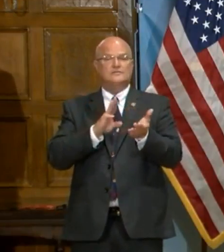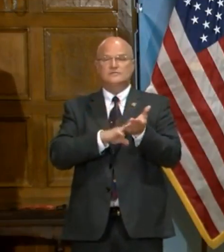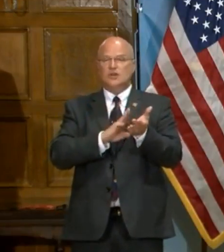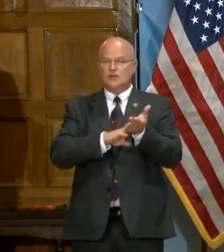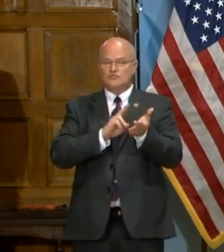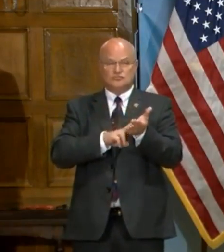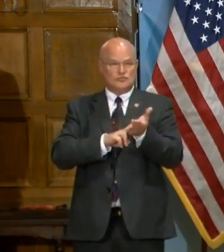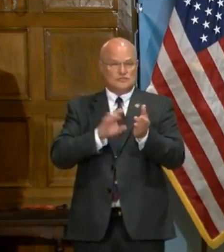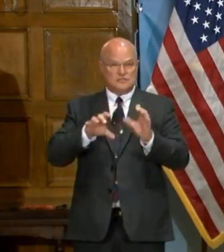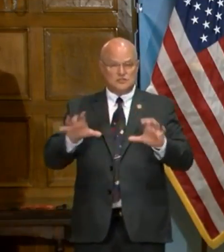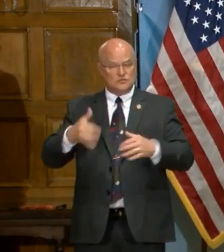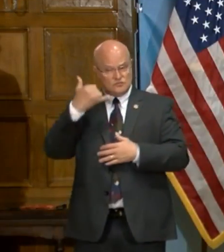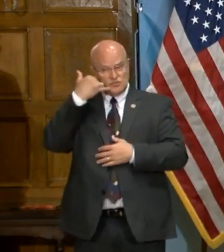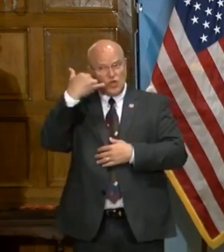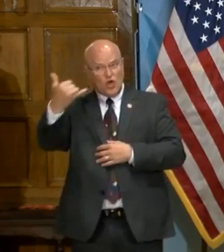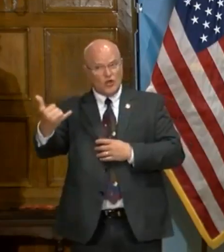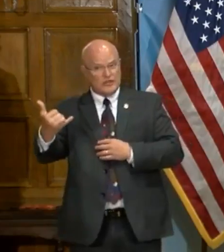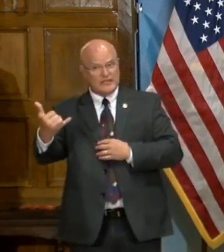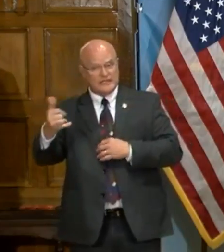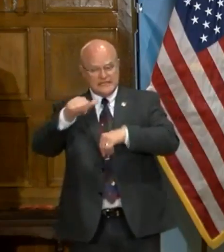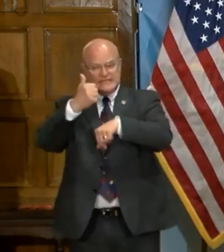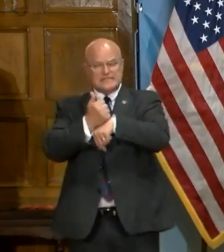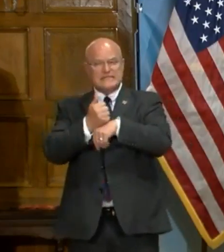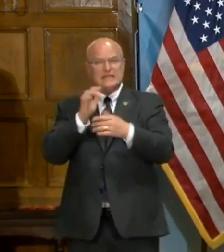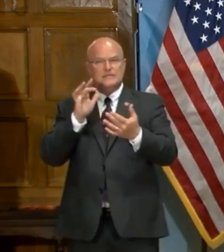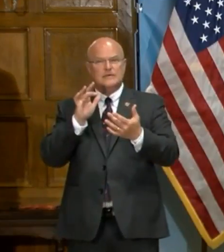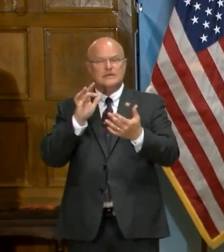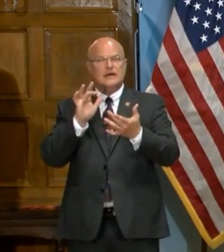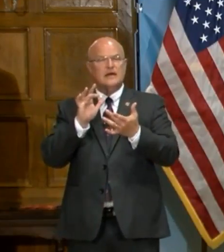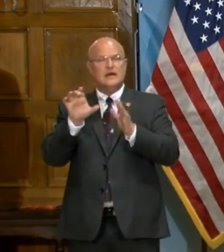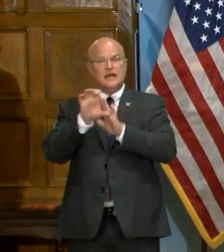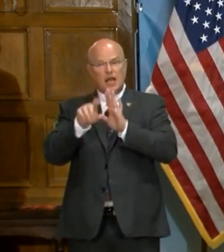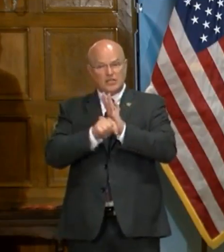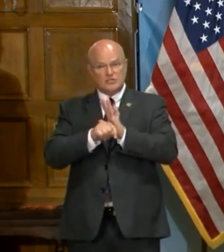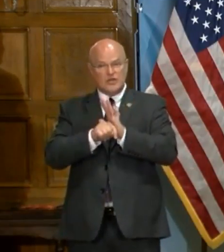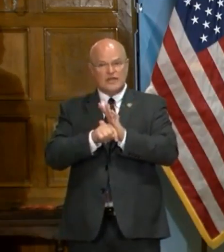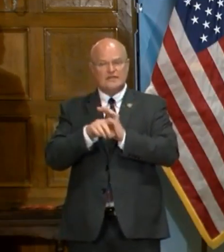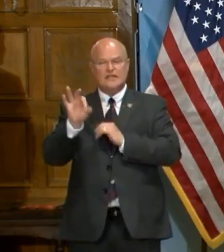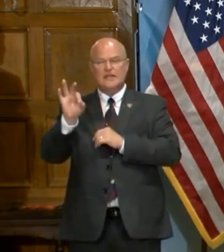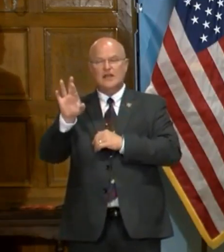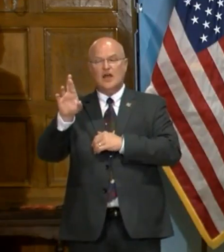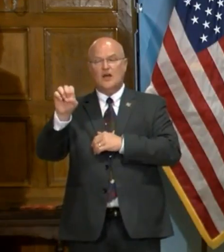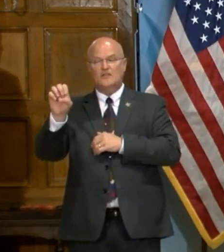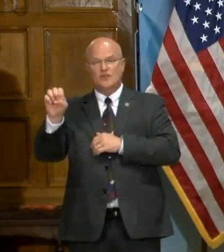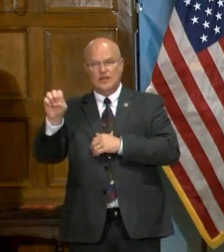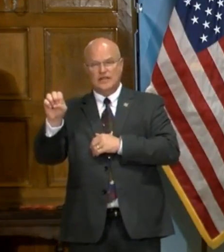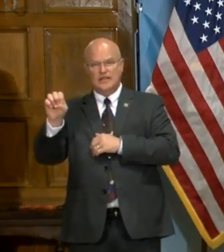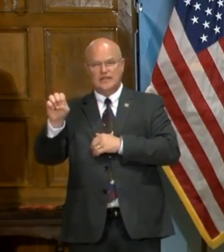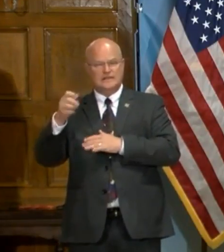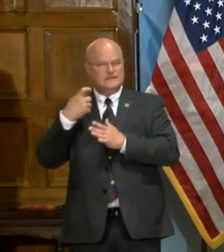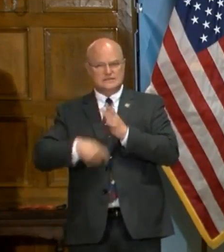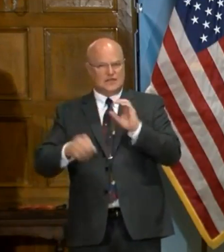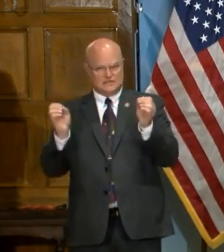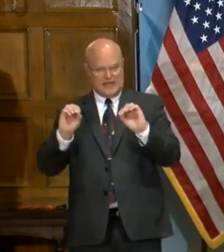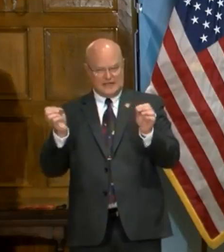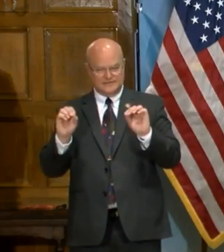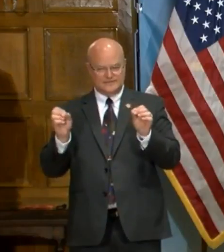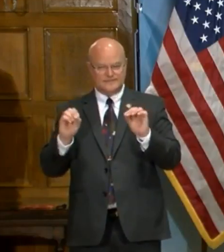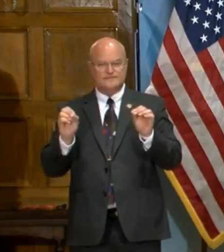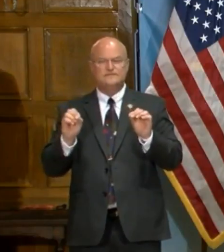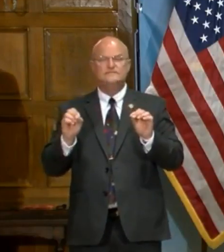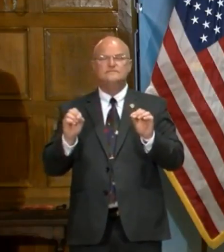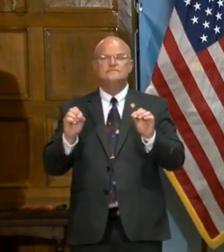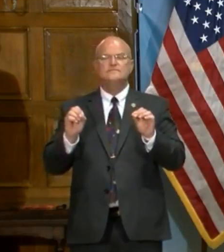is call in, set up a contract, a free contract, because it's at no cost to the